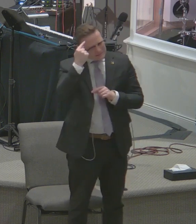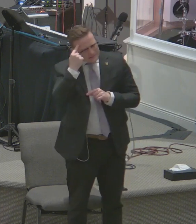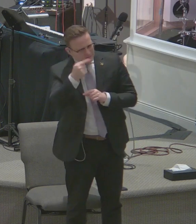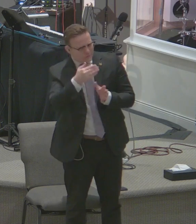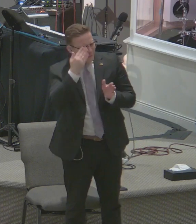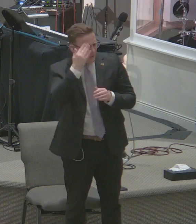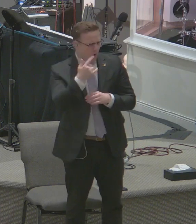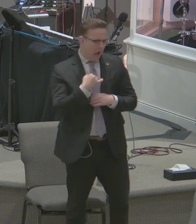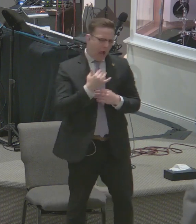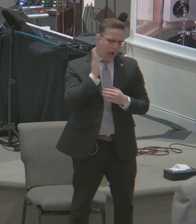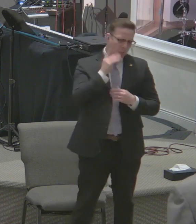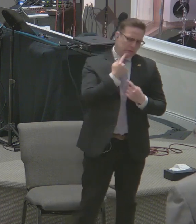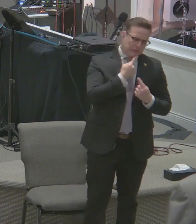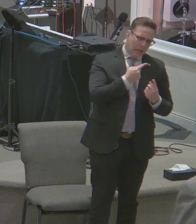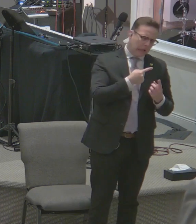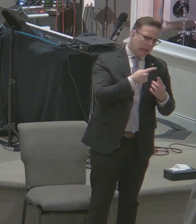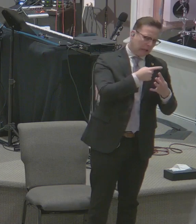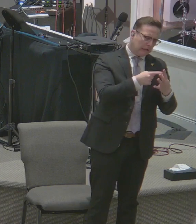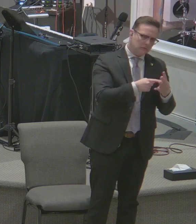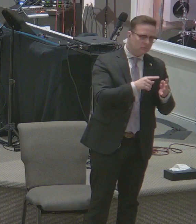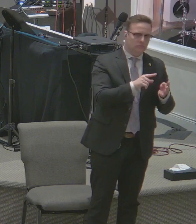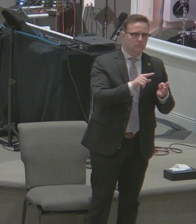but